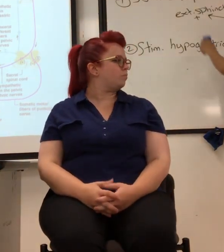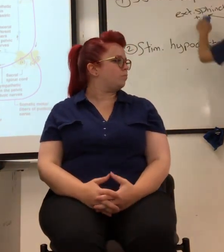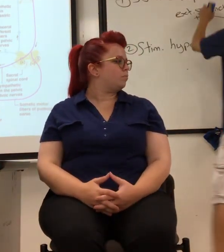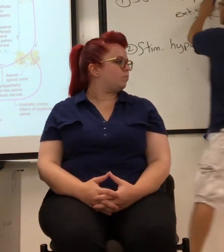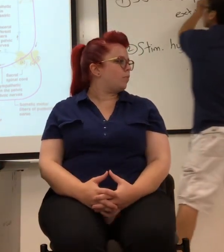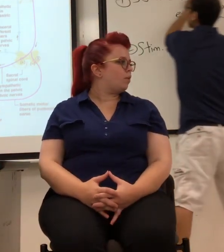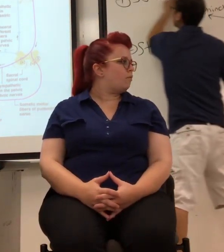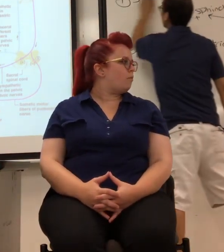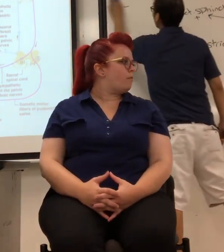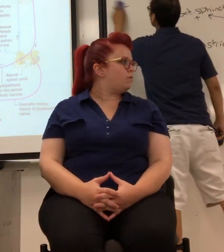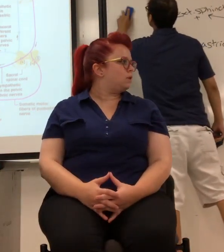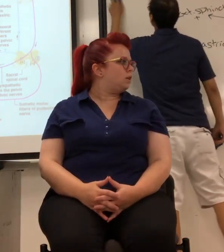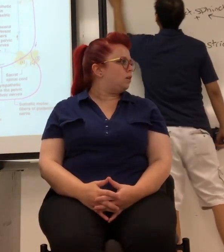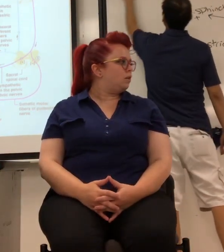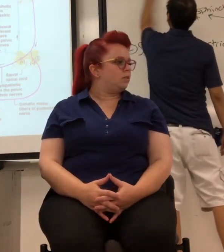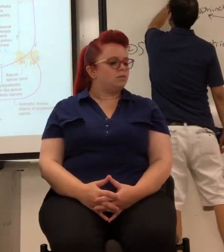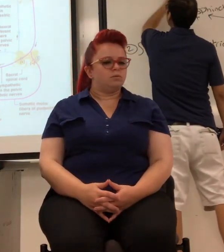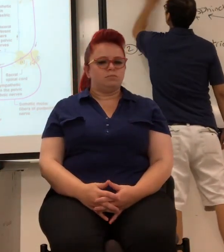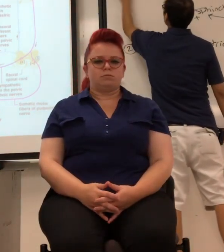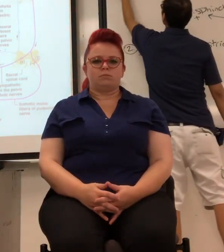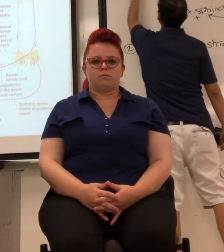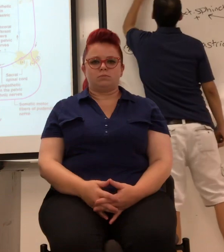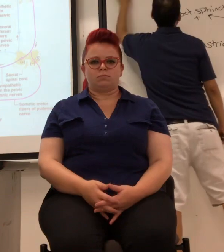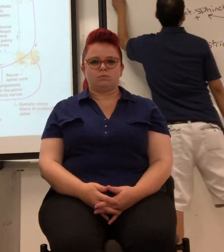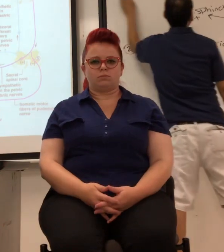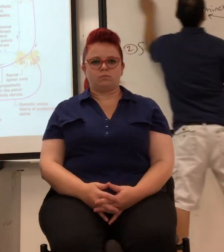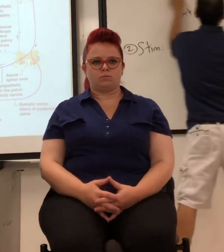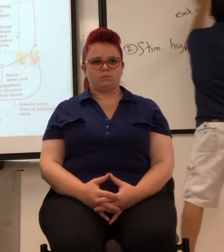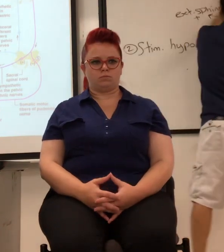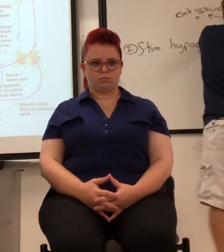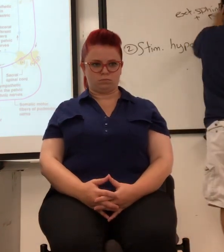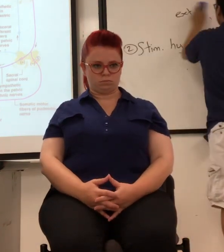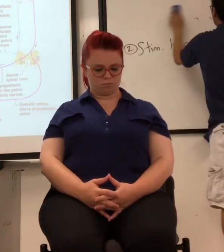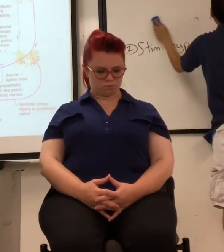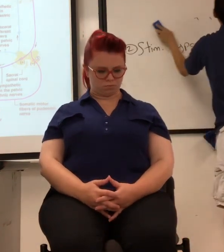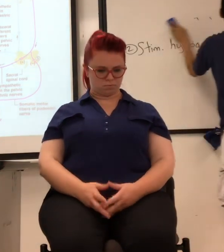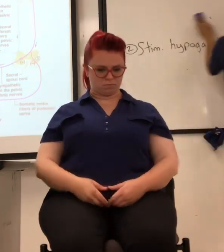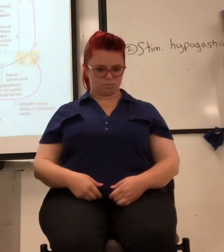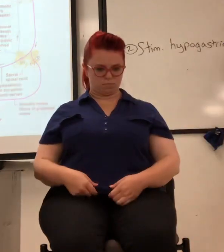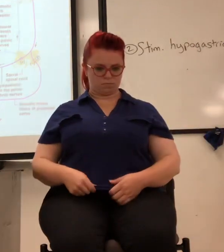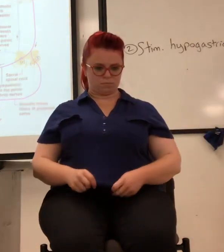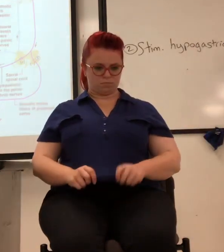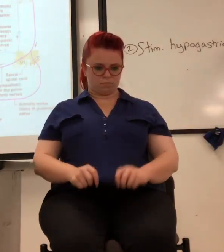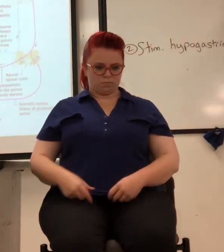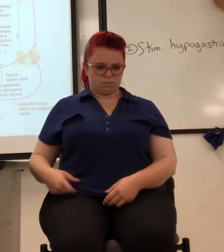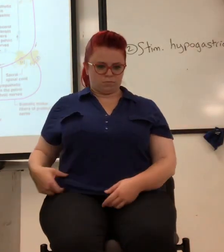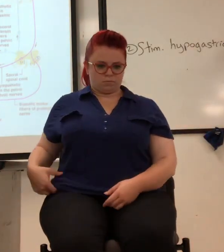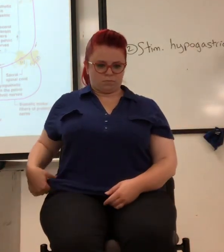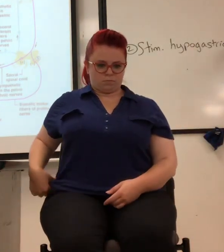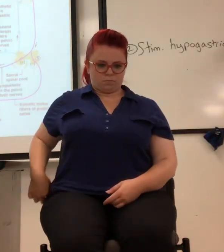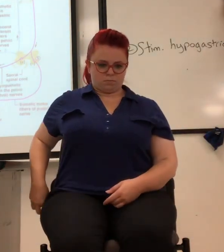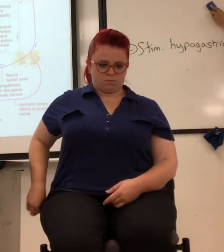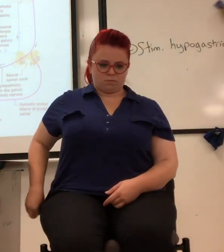bladder. And once a little bit of urine reaches the proximal part of the urethra, it sends a signal to the